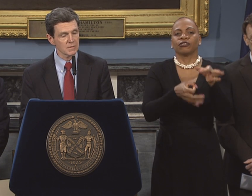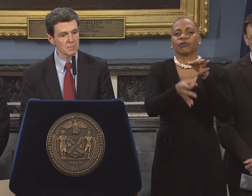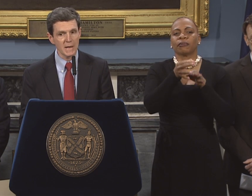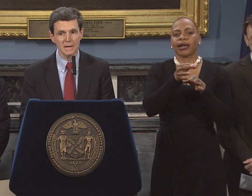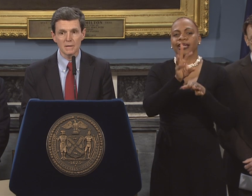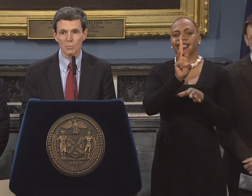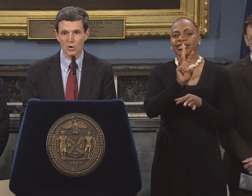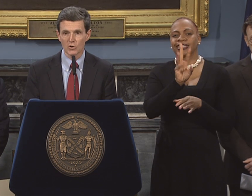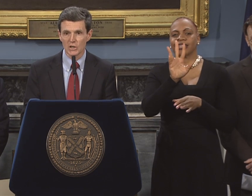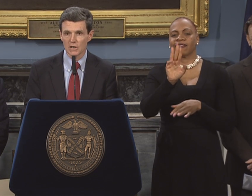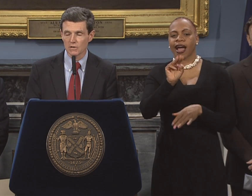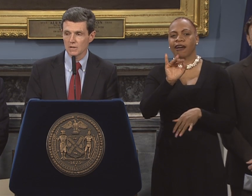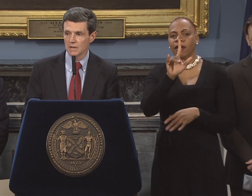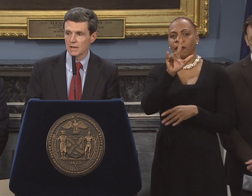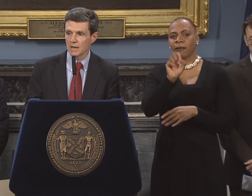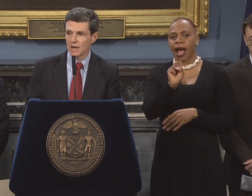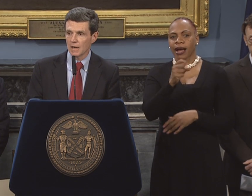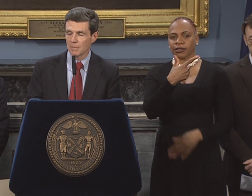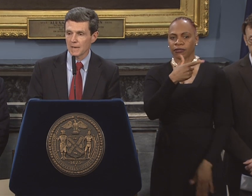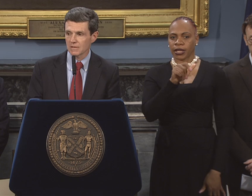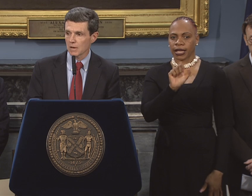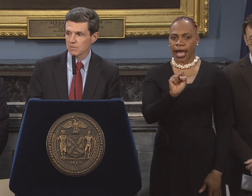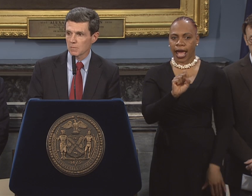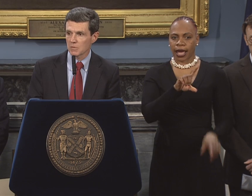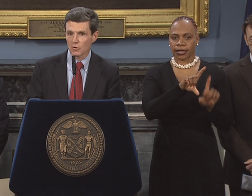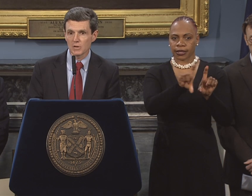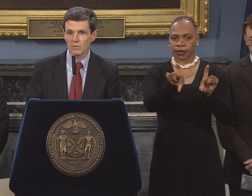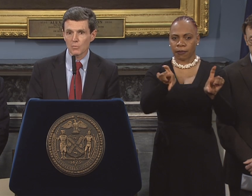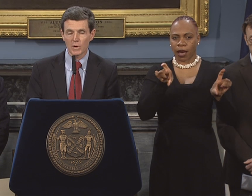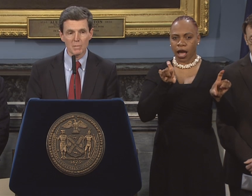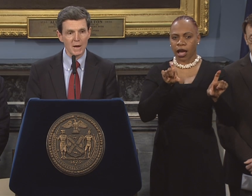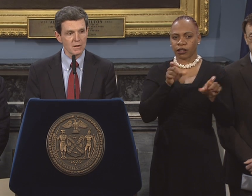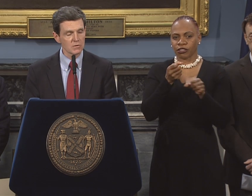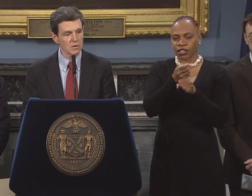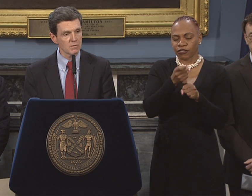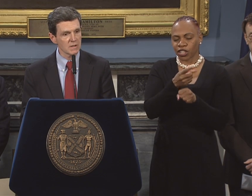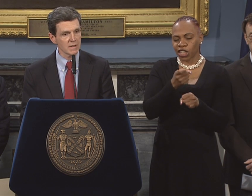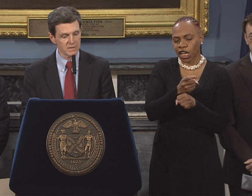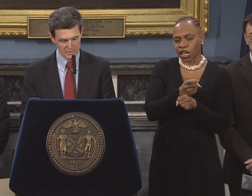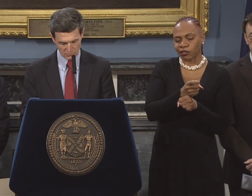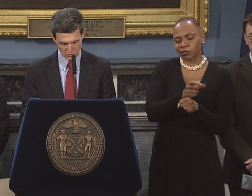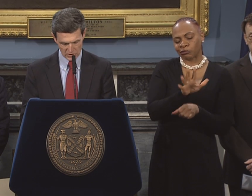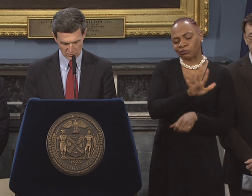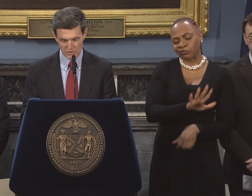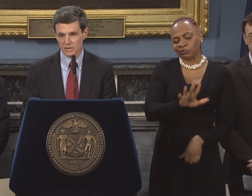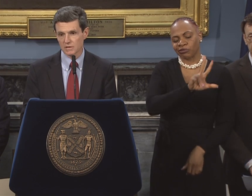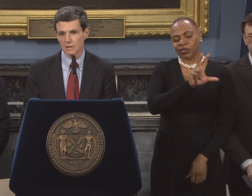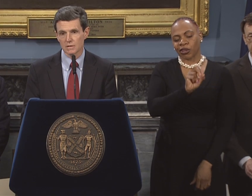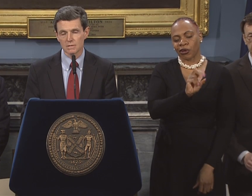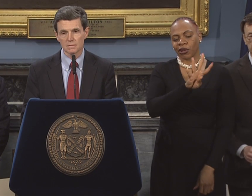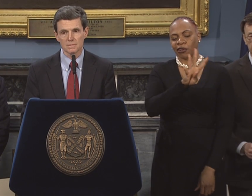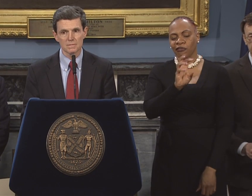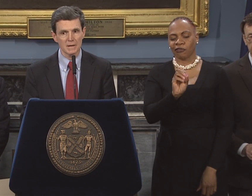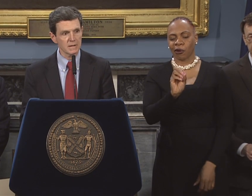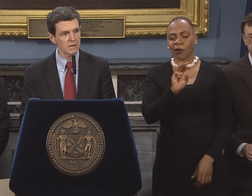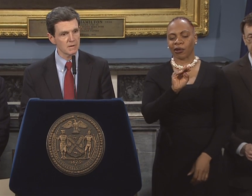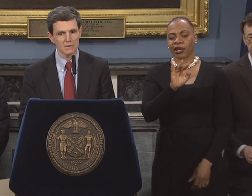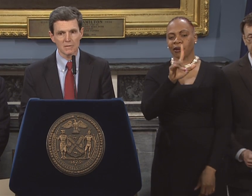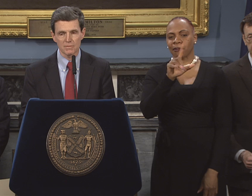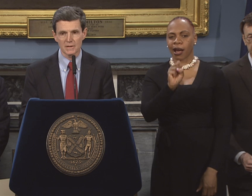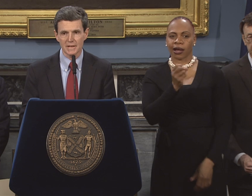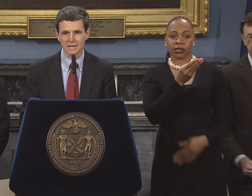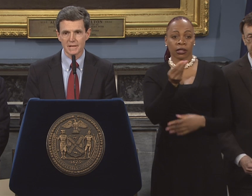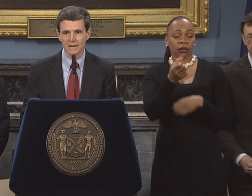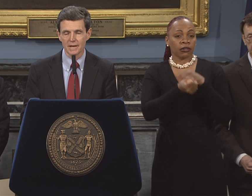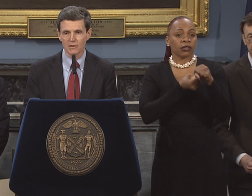of gas main per year. That's up from 30 to 40 miles over the last several years and is frankly